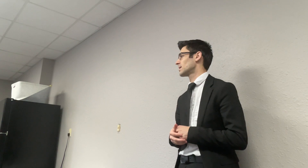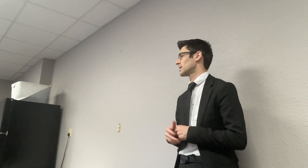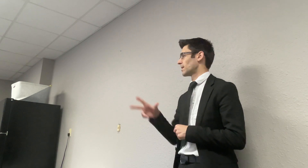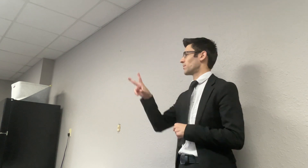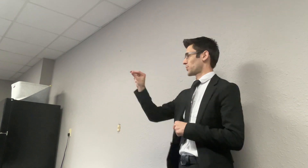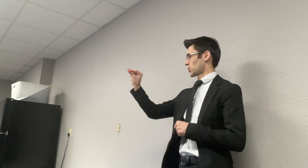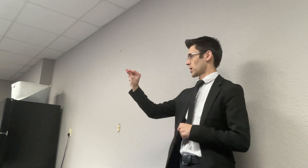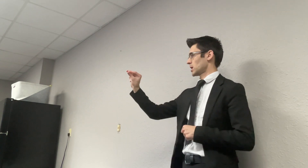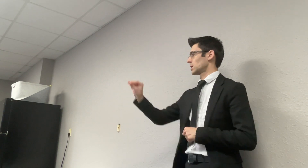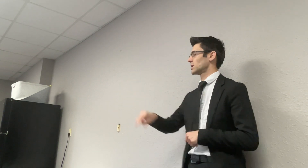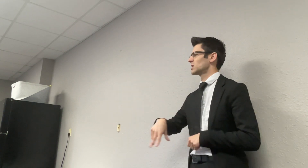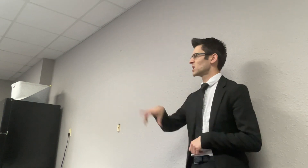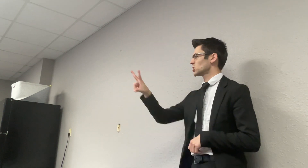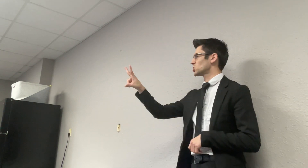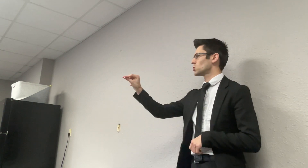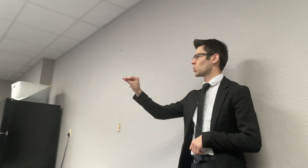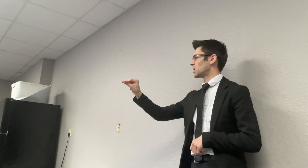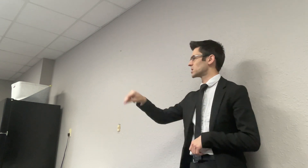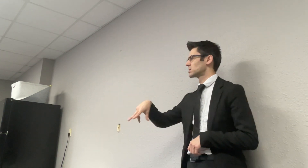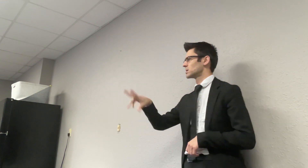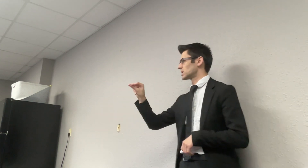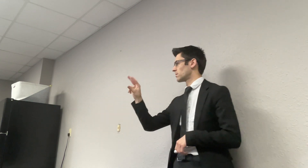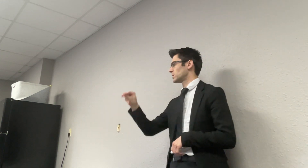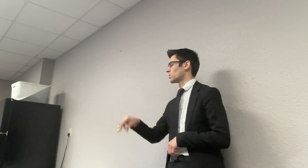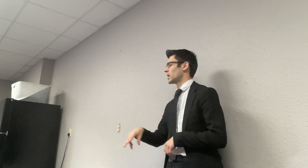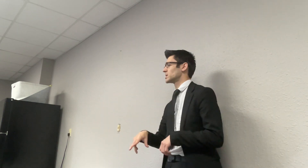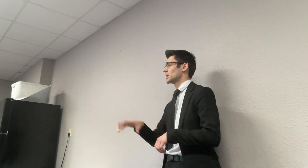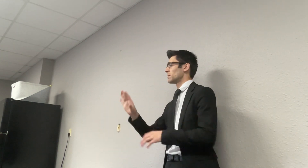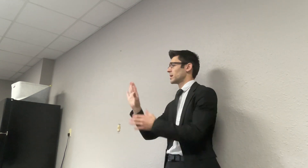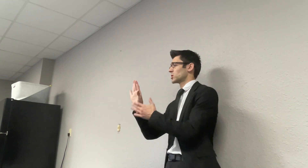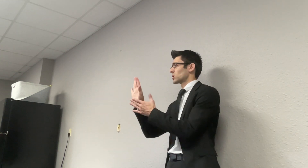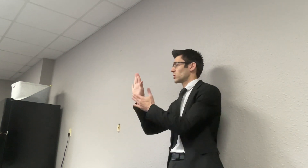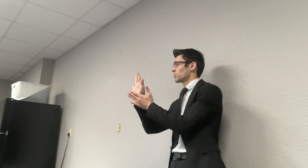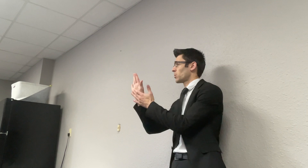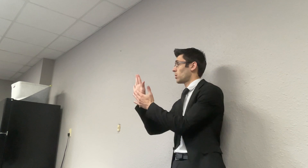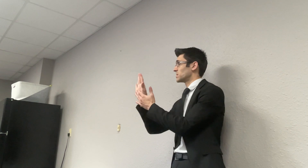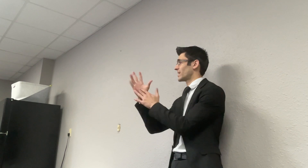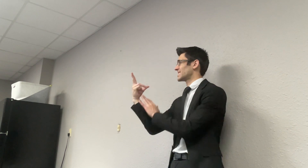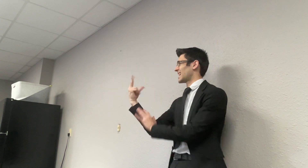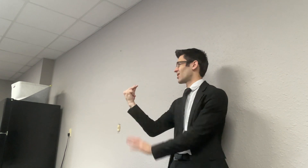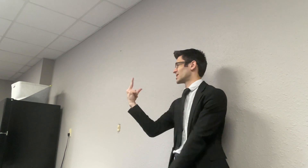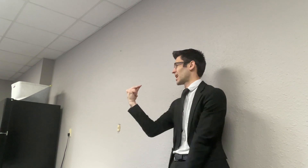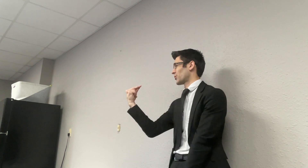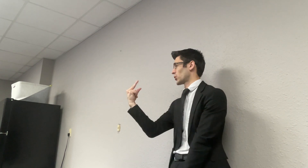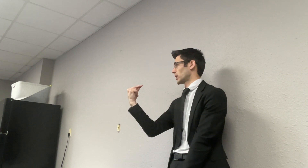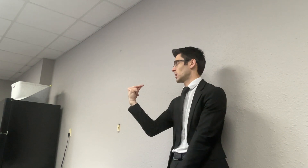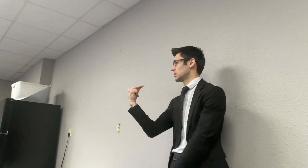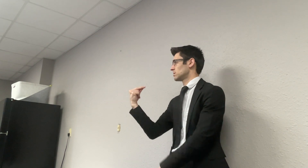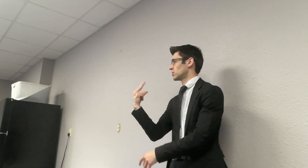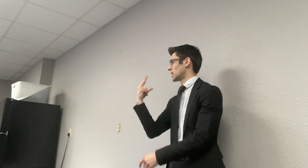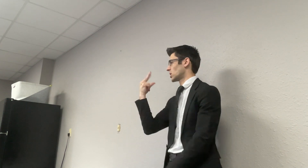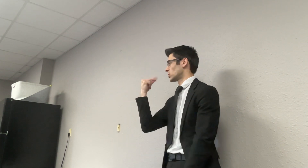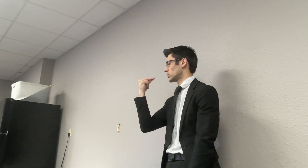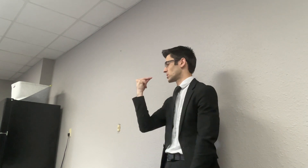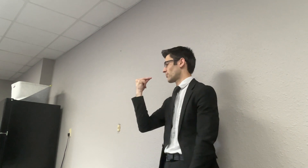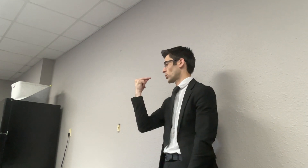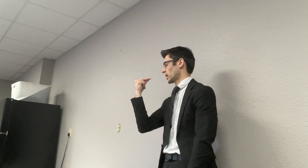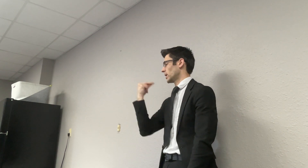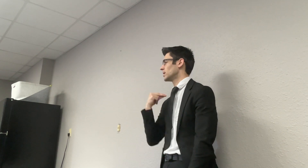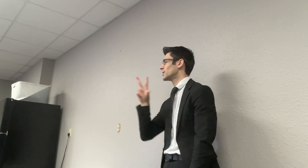Yep, 30. You can just do it once, doesn't have to be twice. And make sure your palm is facing out, it's not 30. You're not telling yourself 30, you're